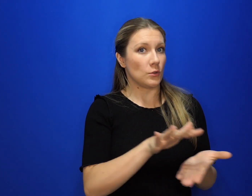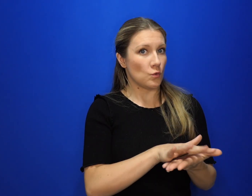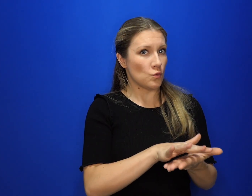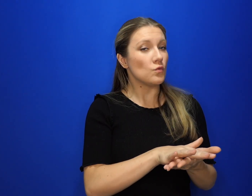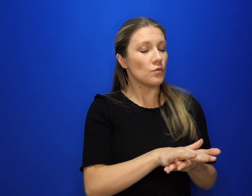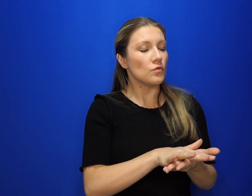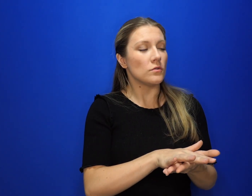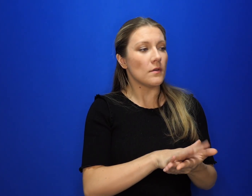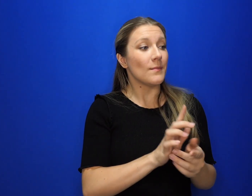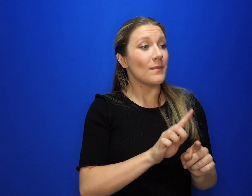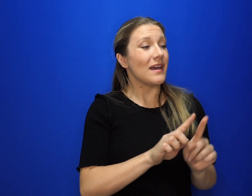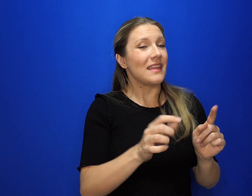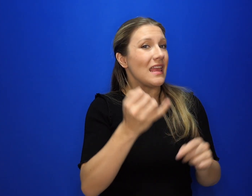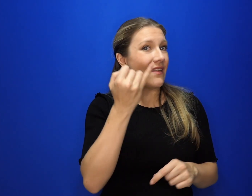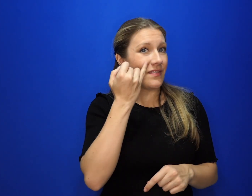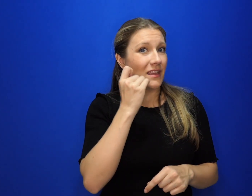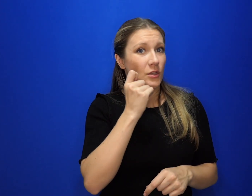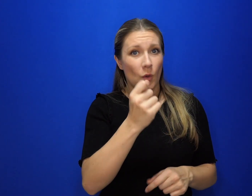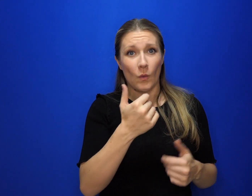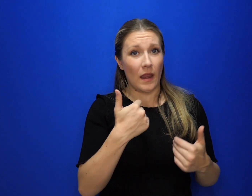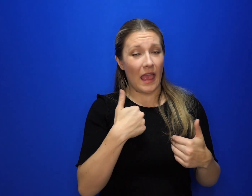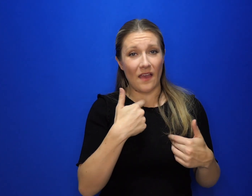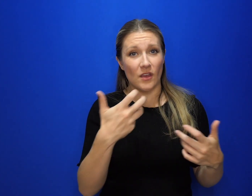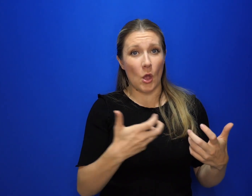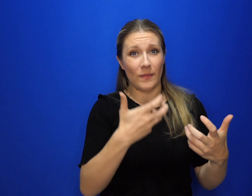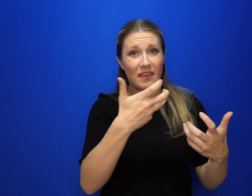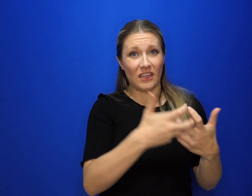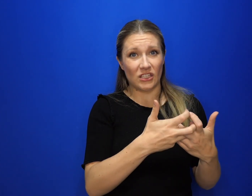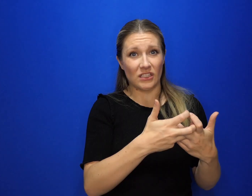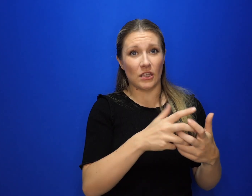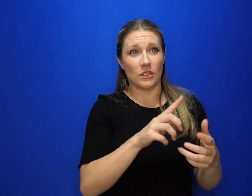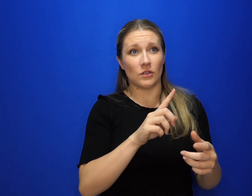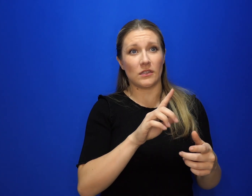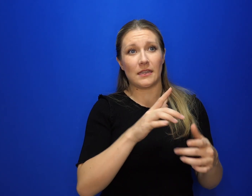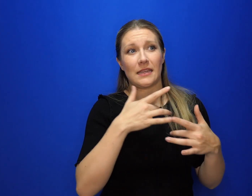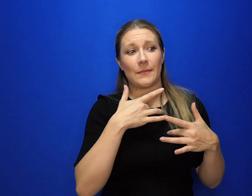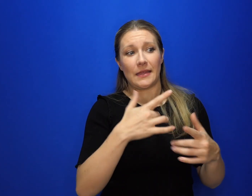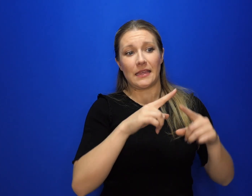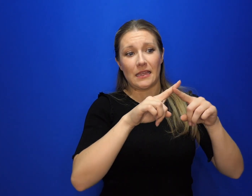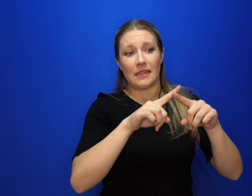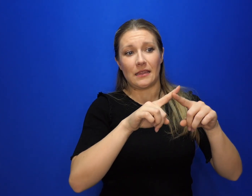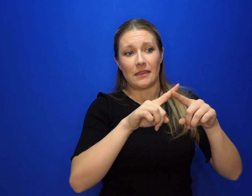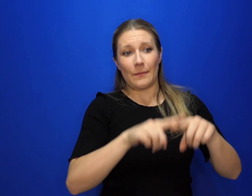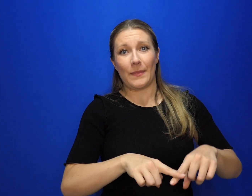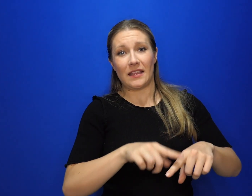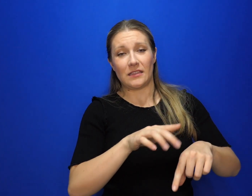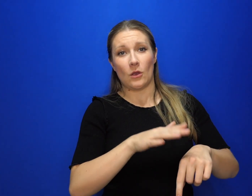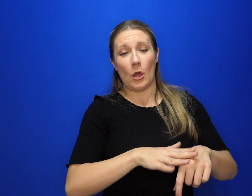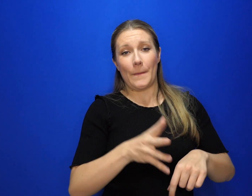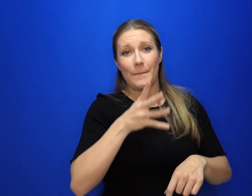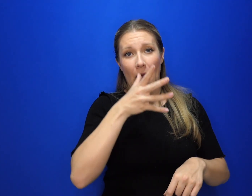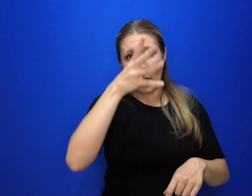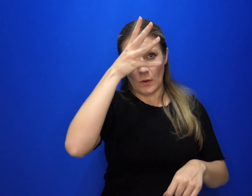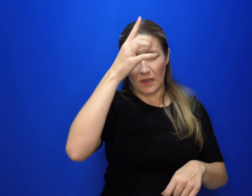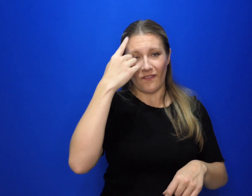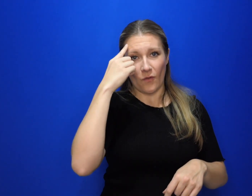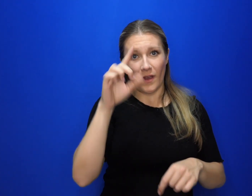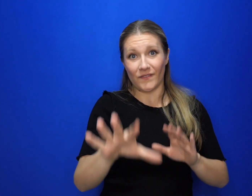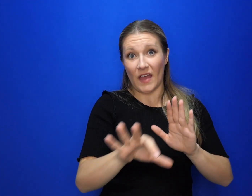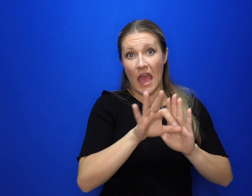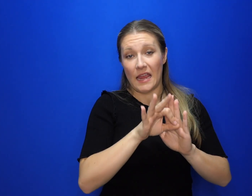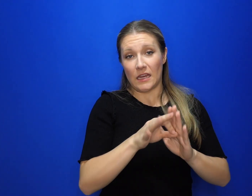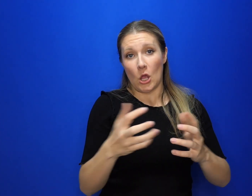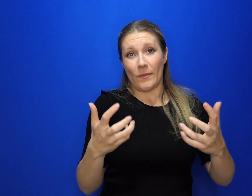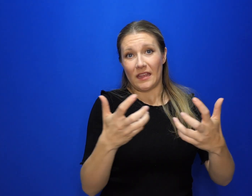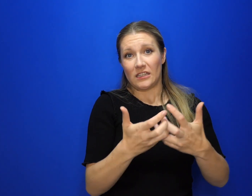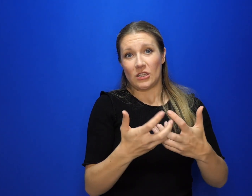And if they don't have accommodations, it often falls to the parent to find the accommodation so that their child can